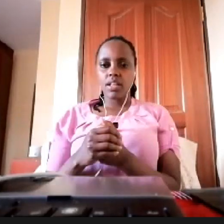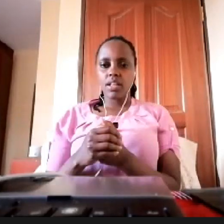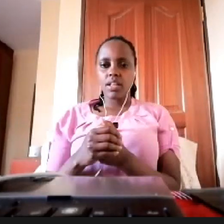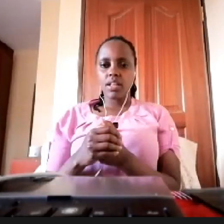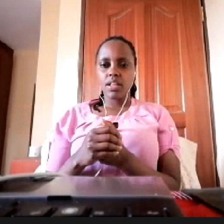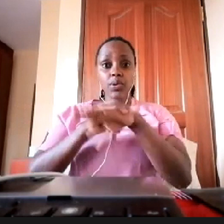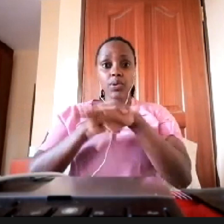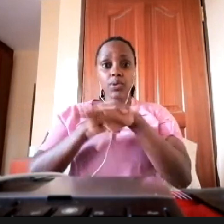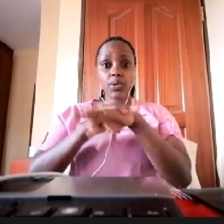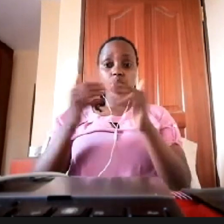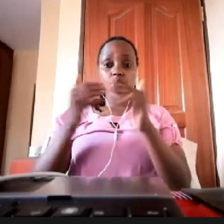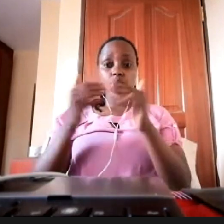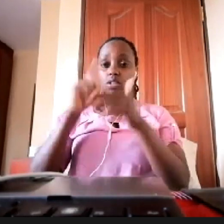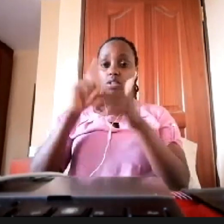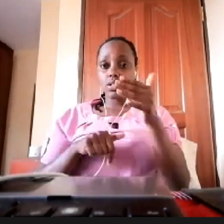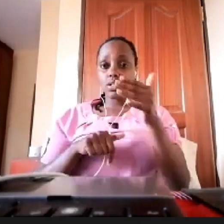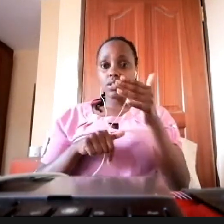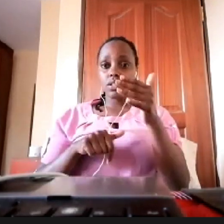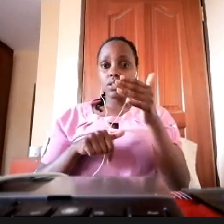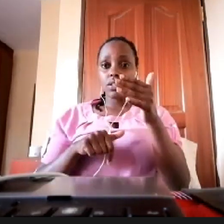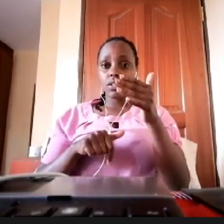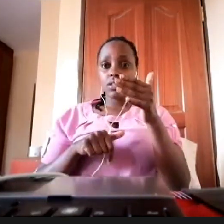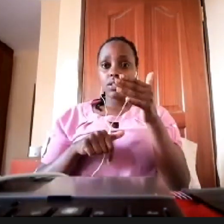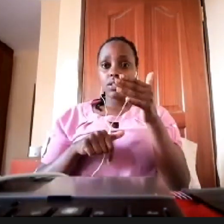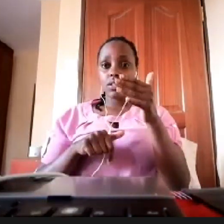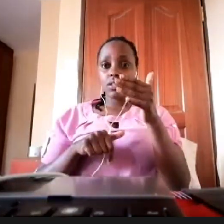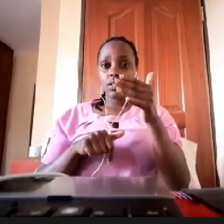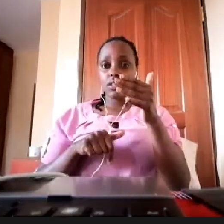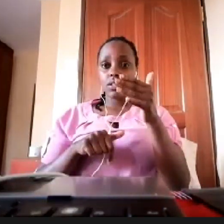The good news, like I said, is